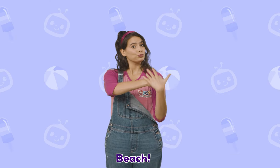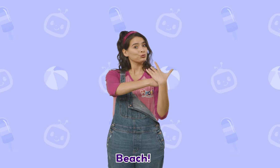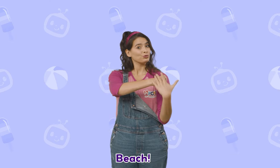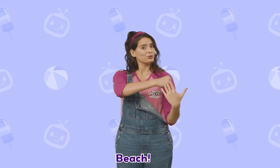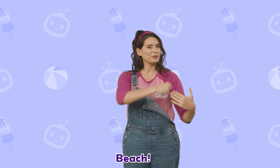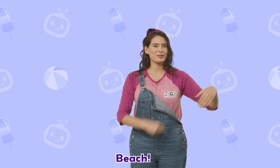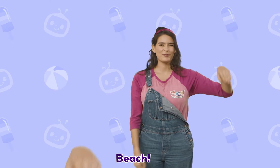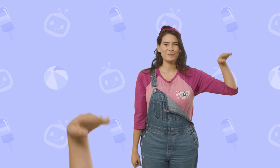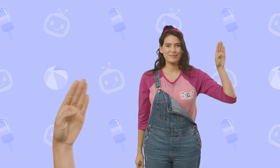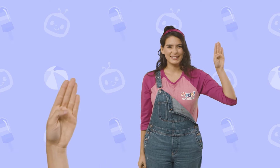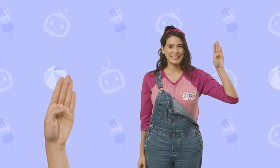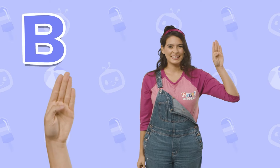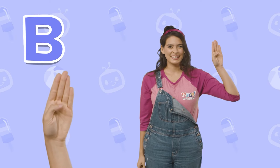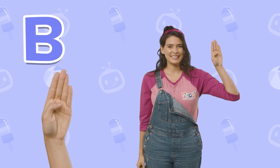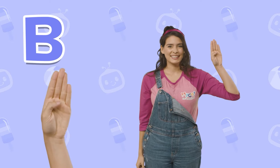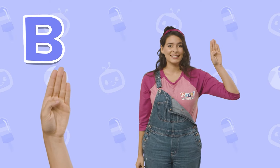Beach.